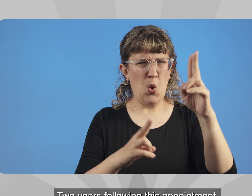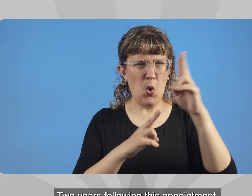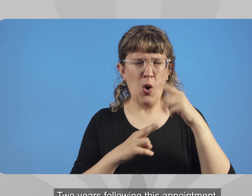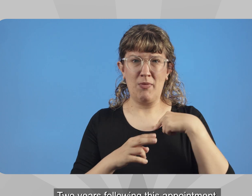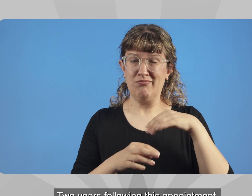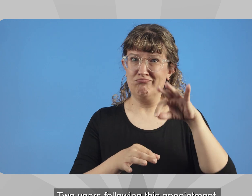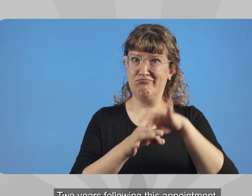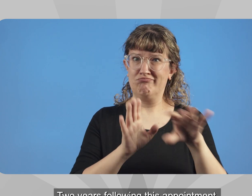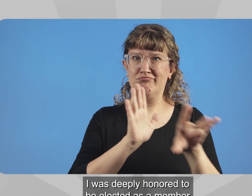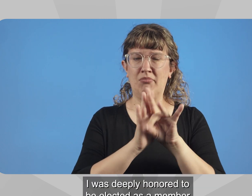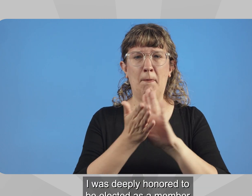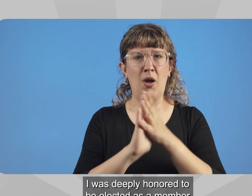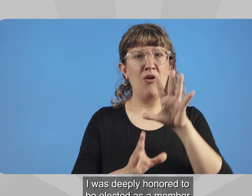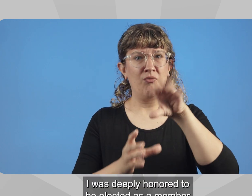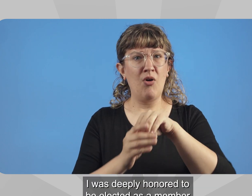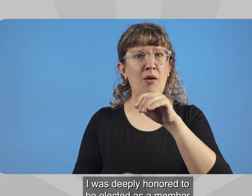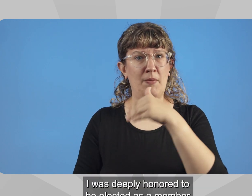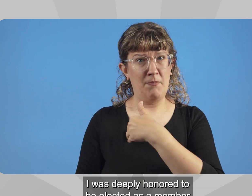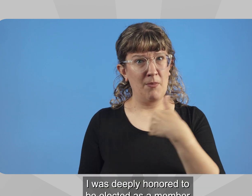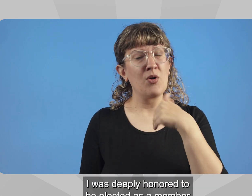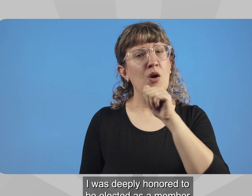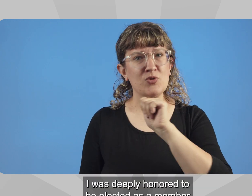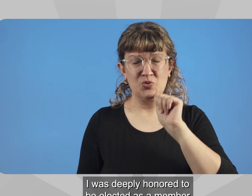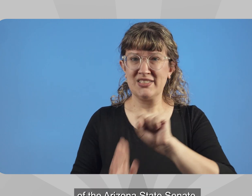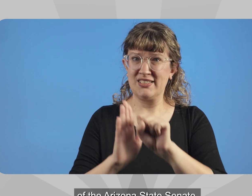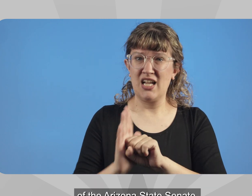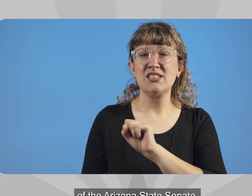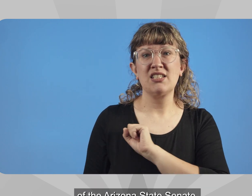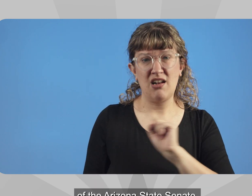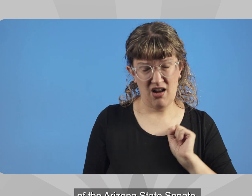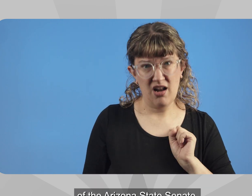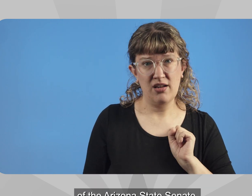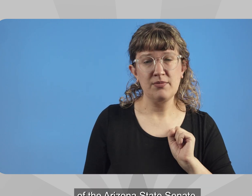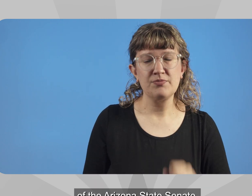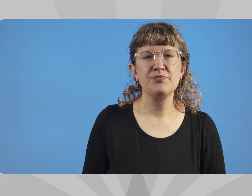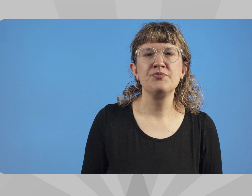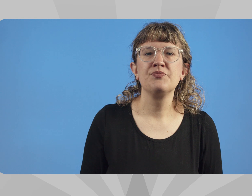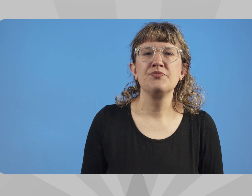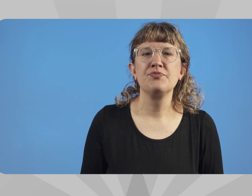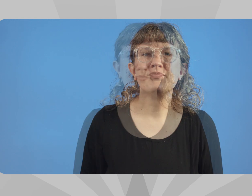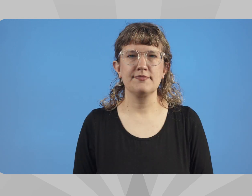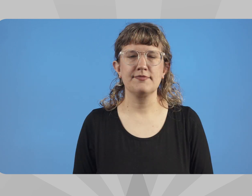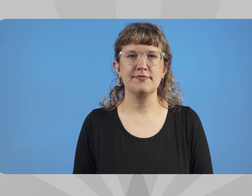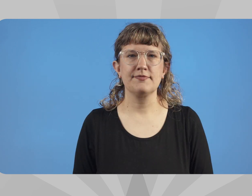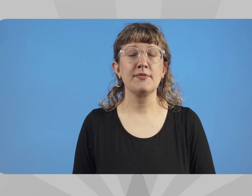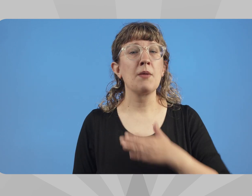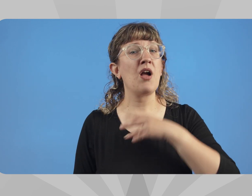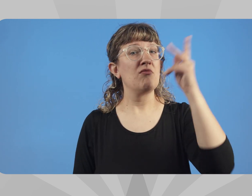years following this appointment, I was deeply honored to be elected as a member of the Arizona State Senate.